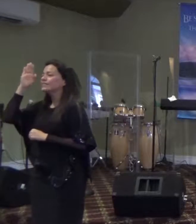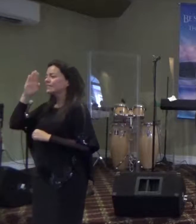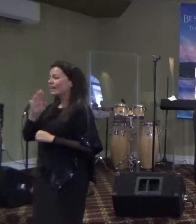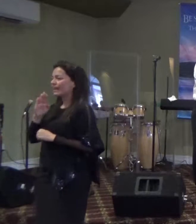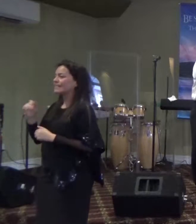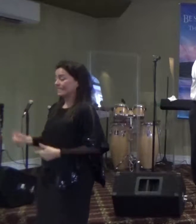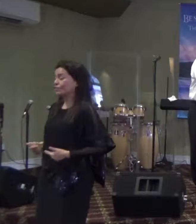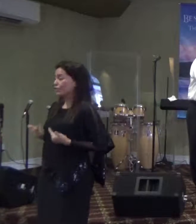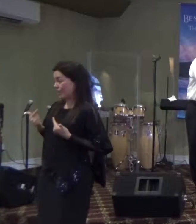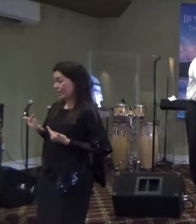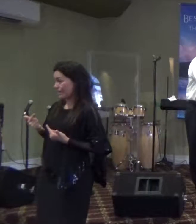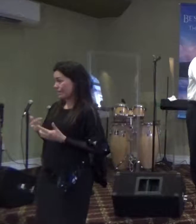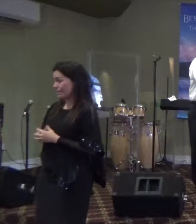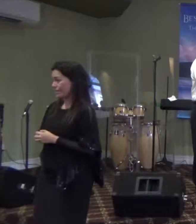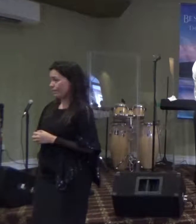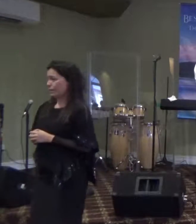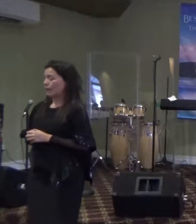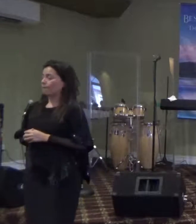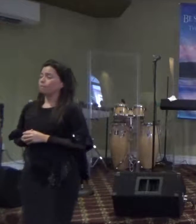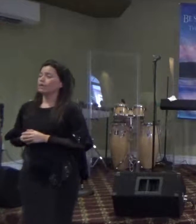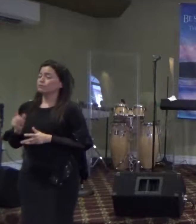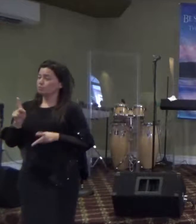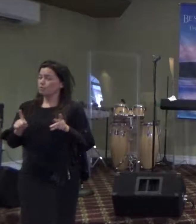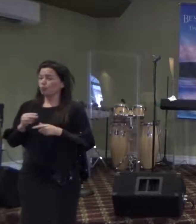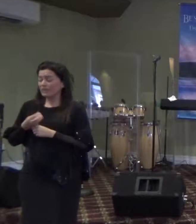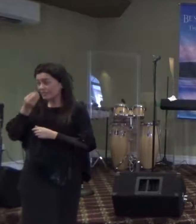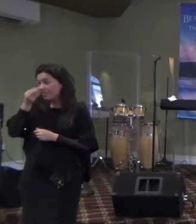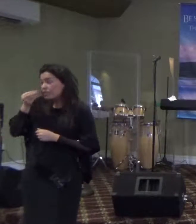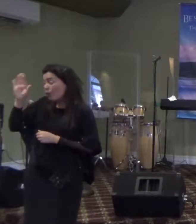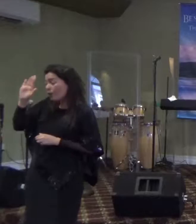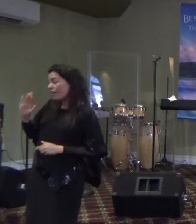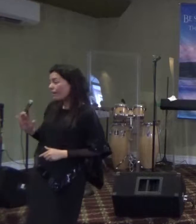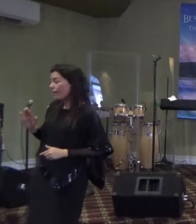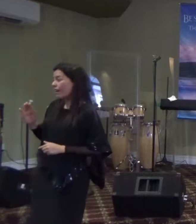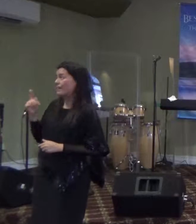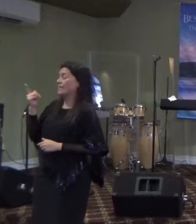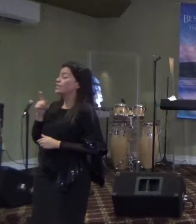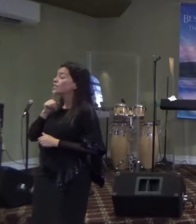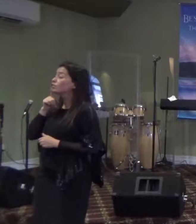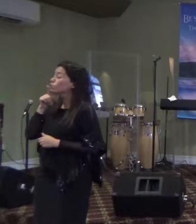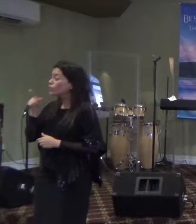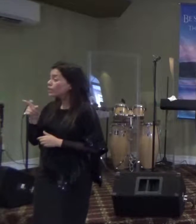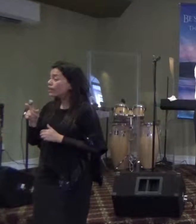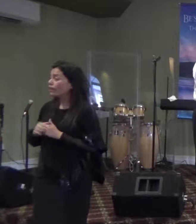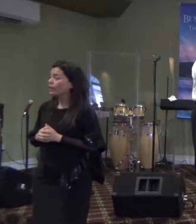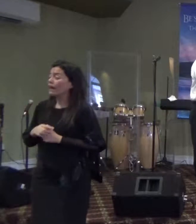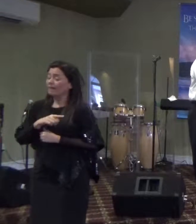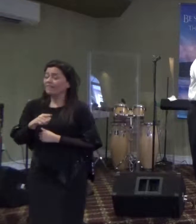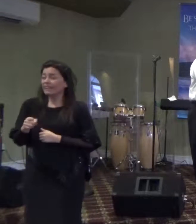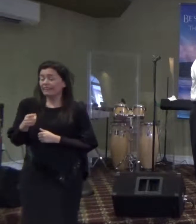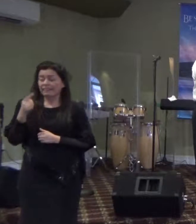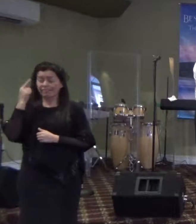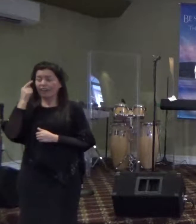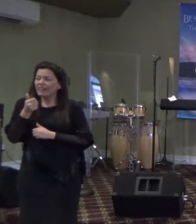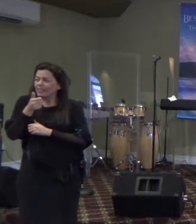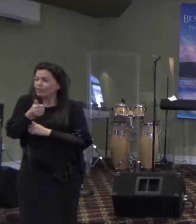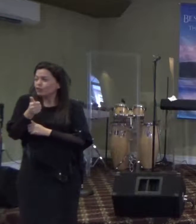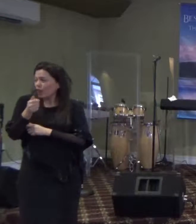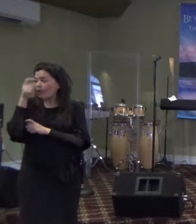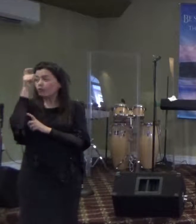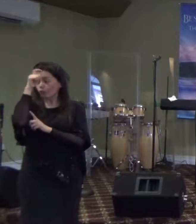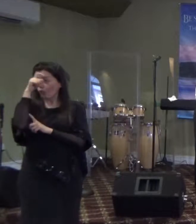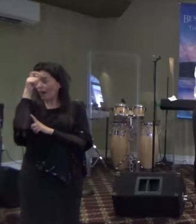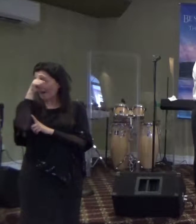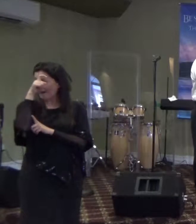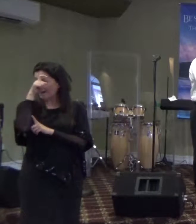corazón fue entenebrecido. and their heart was darkened. Profesando ser sabios se hicieron necios. Speaking of